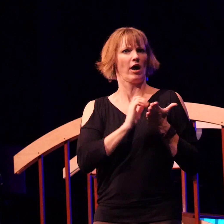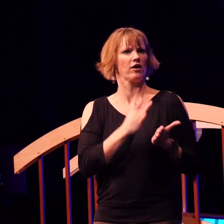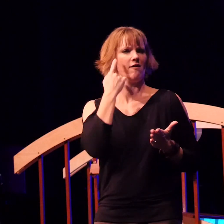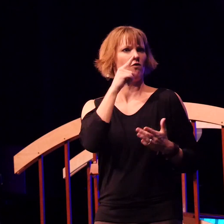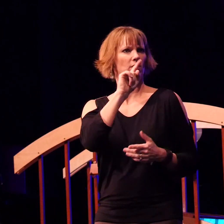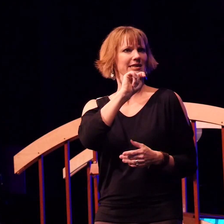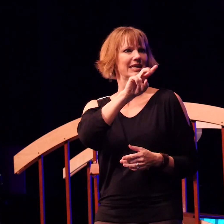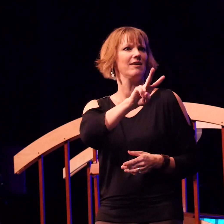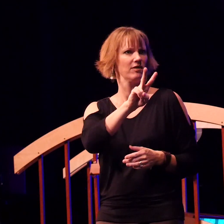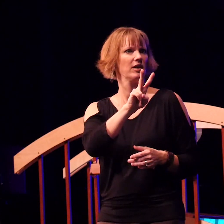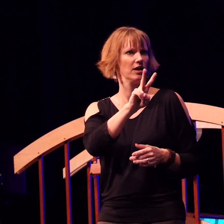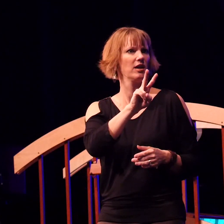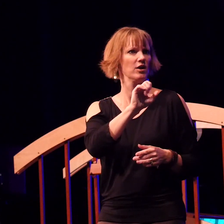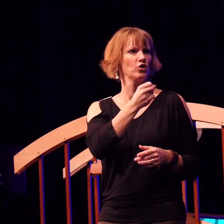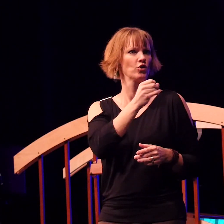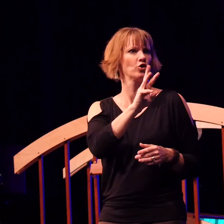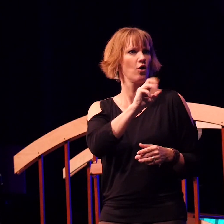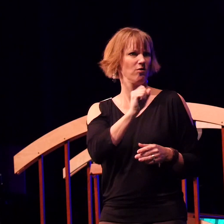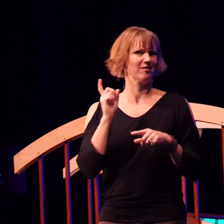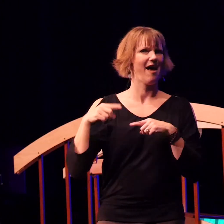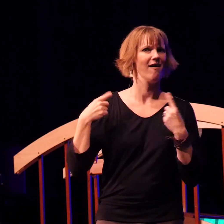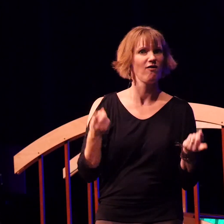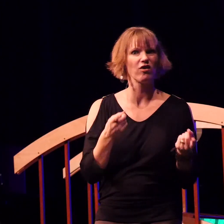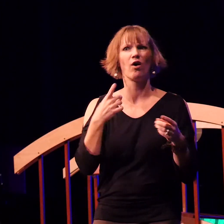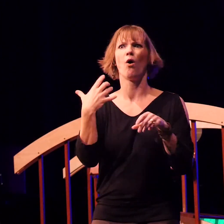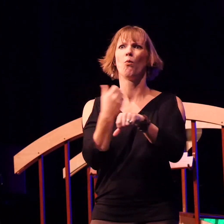shows ever. He's won